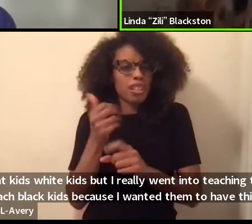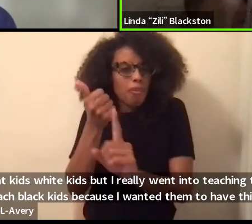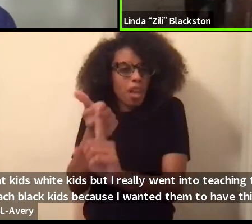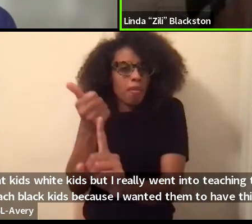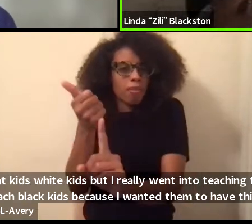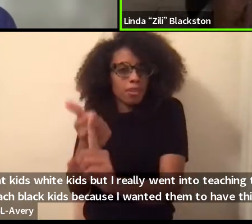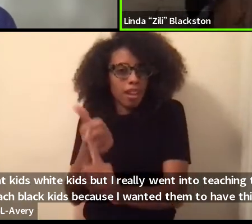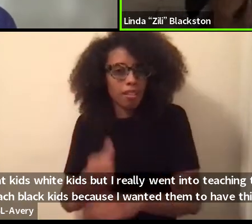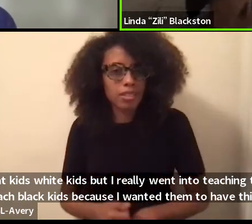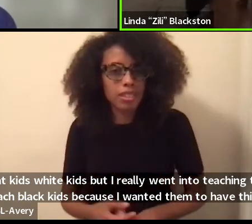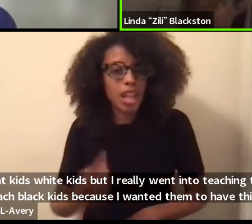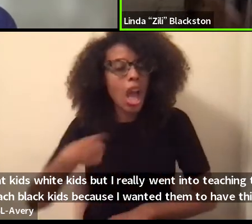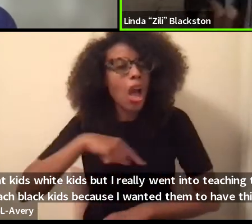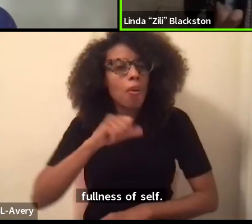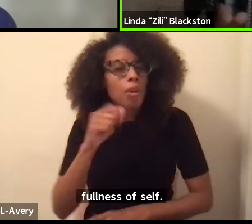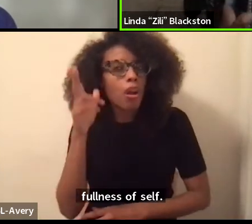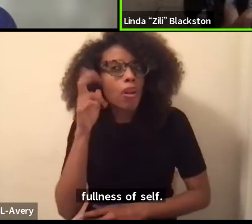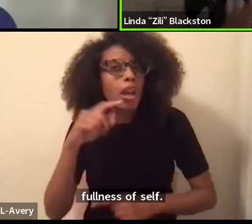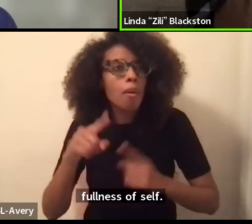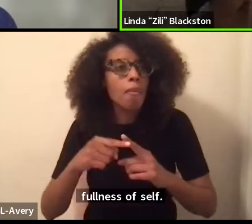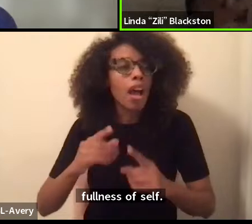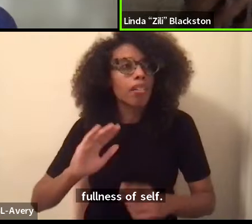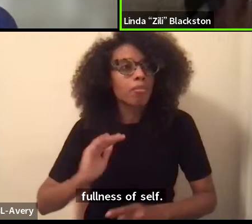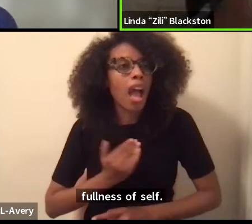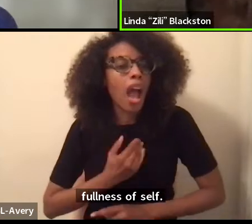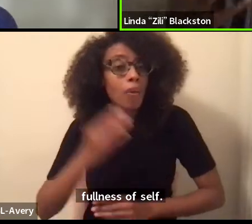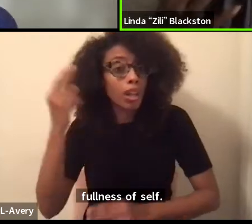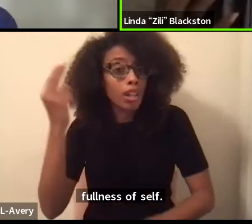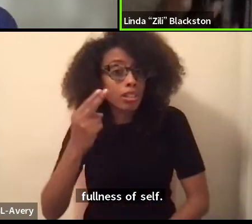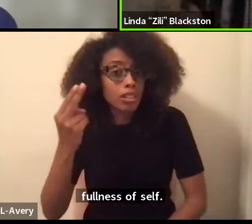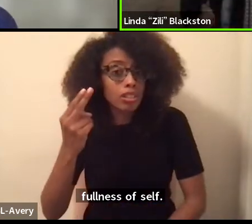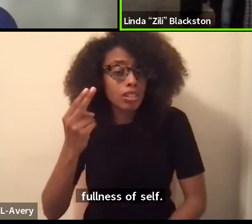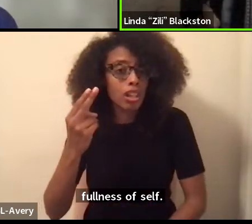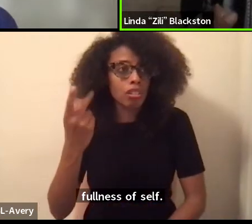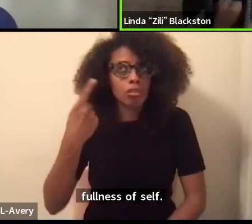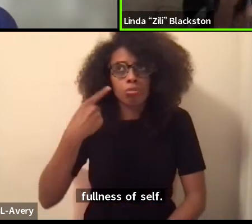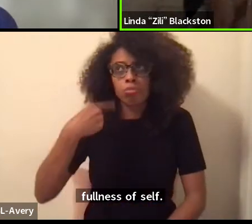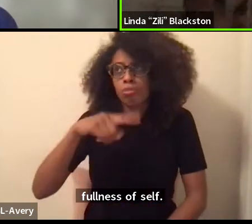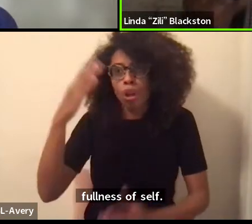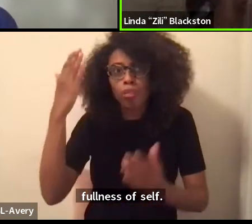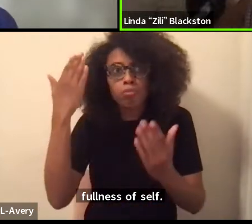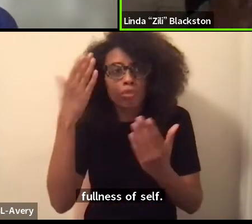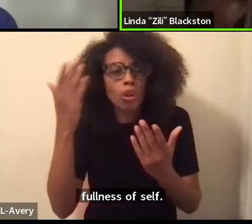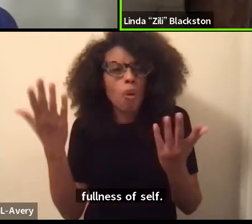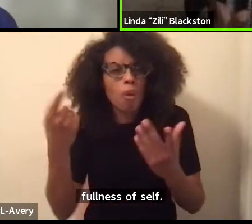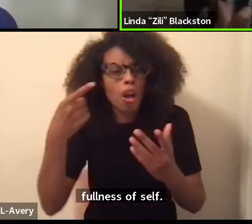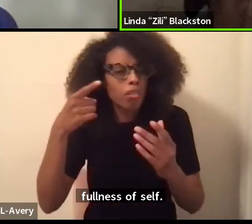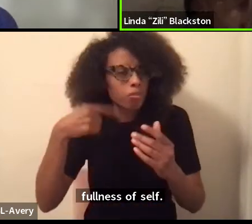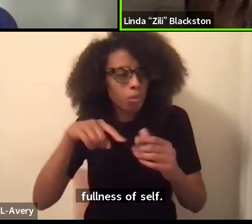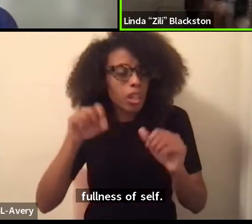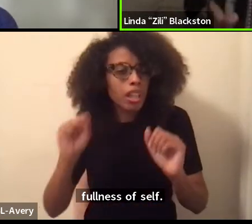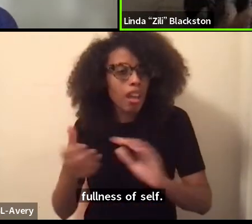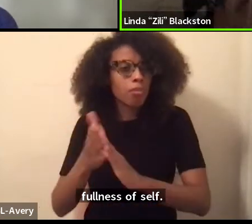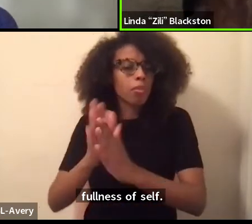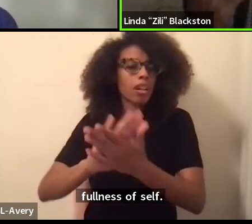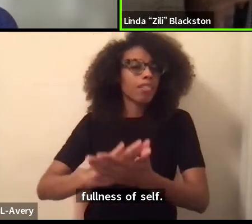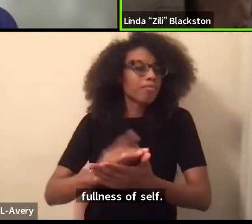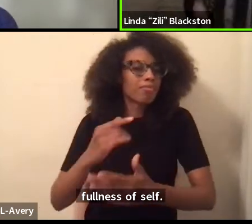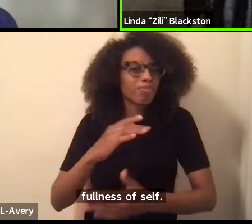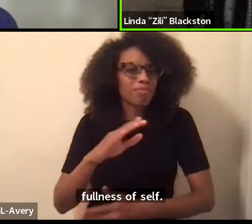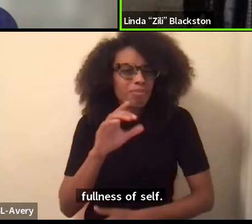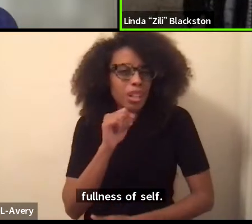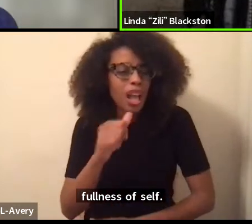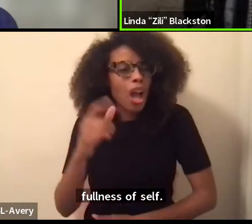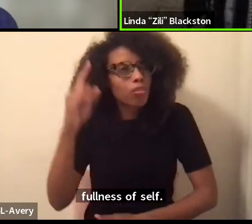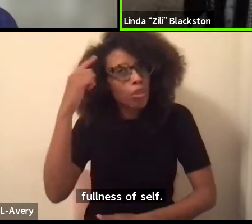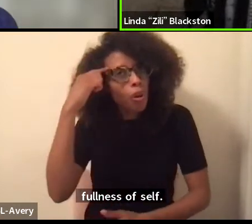we don't hear about our history. We don't know who we can become. We're not told that how beautiful and wonderful and